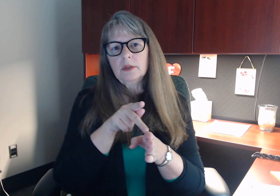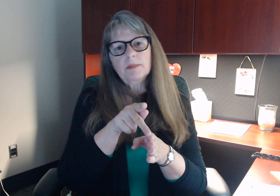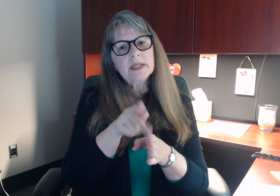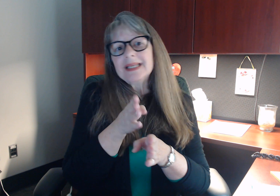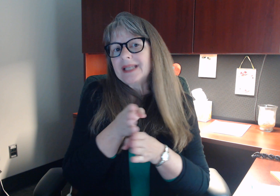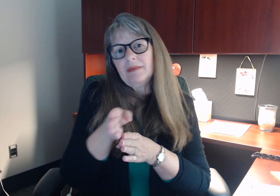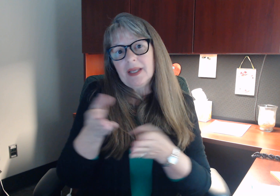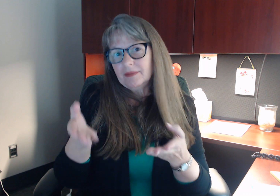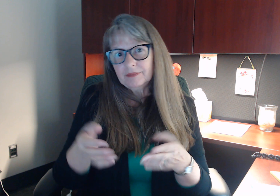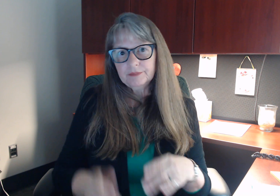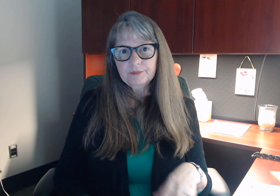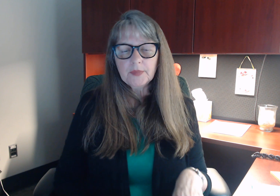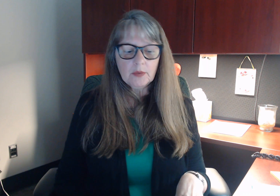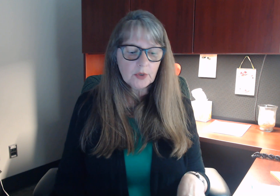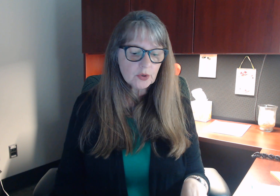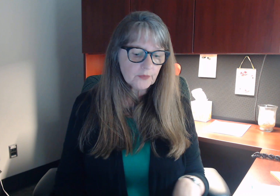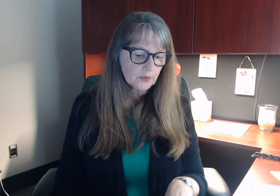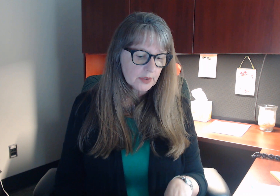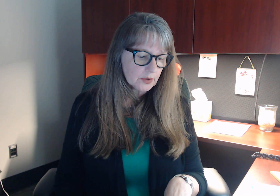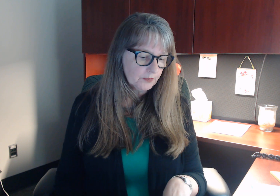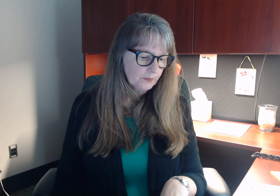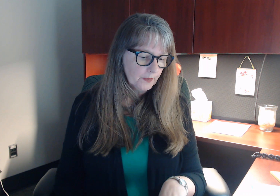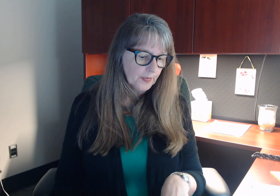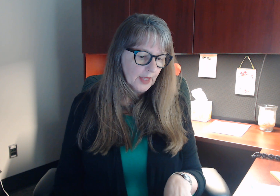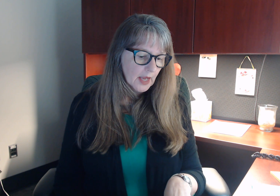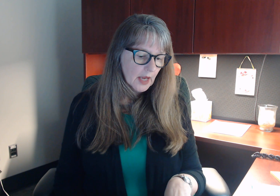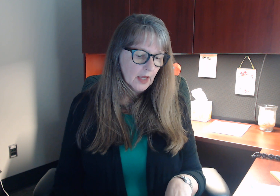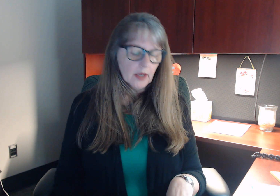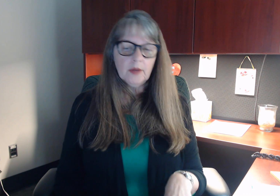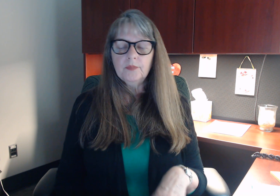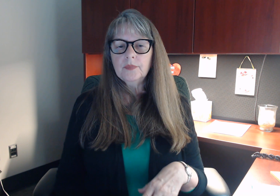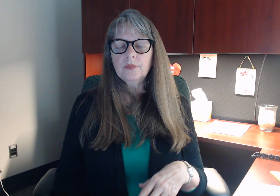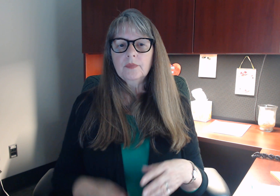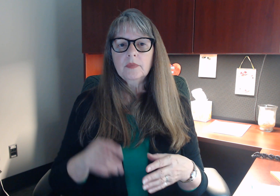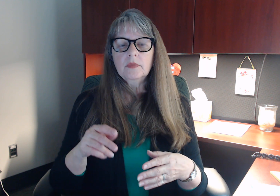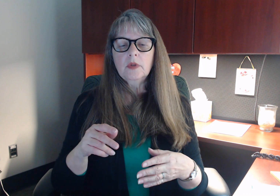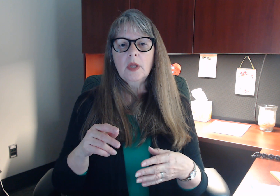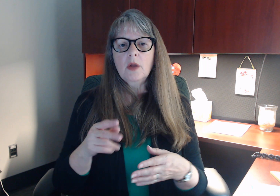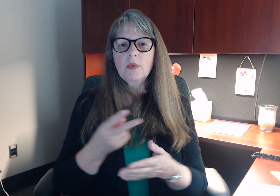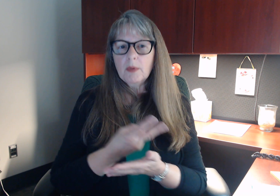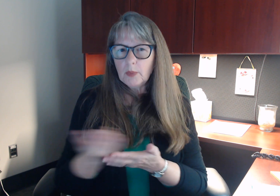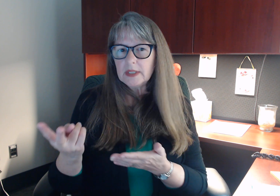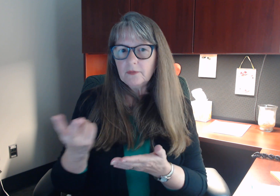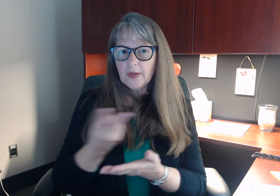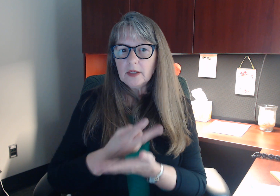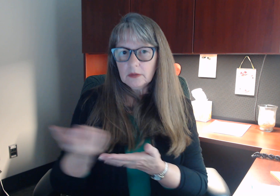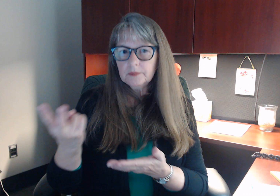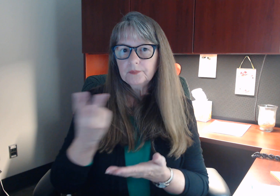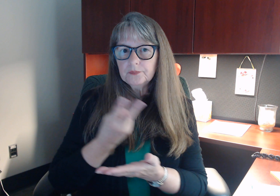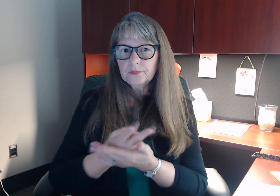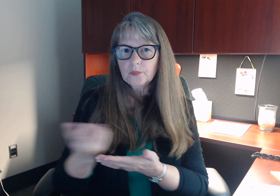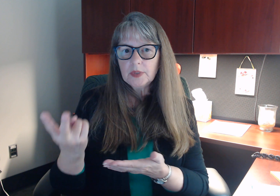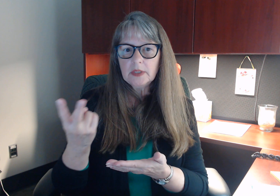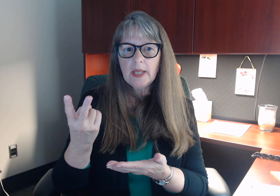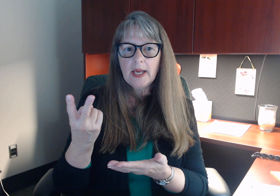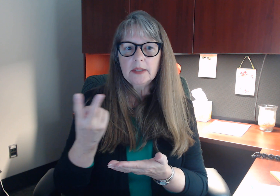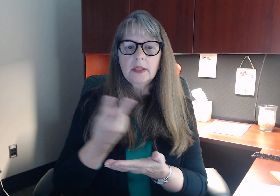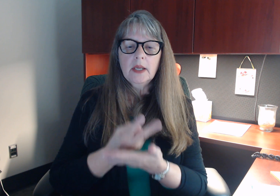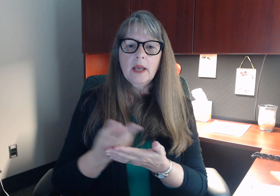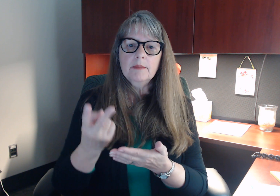it's the same thing. What is your focus? And remember we did fail. We did that, but